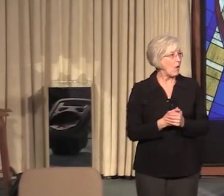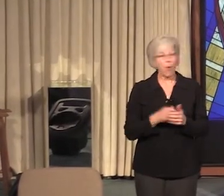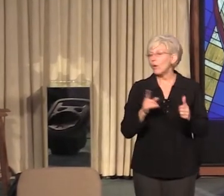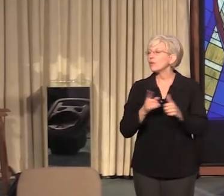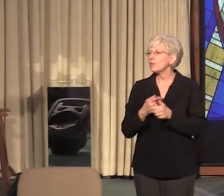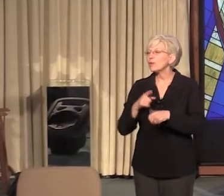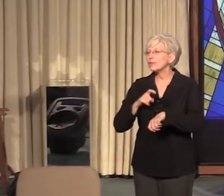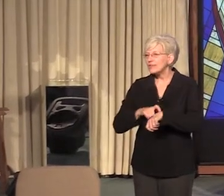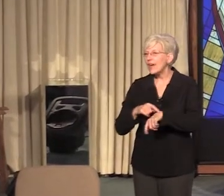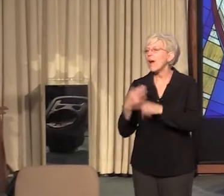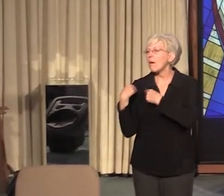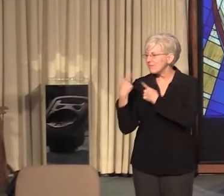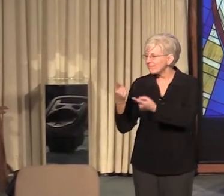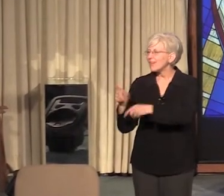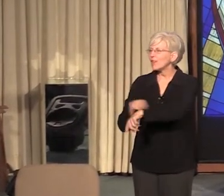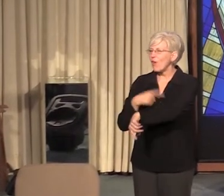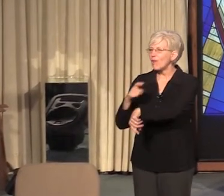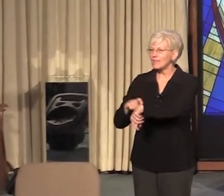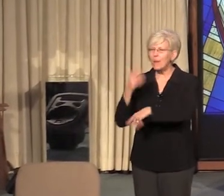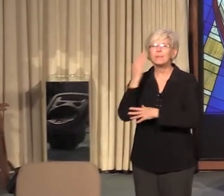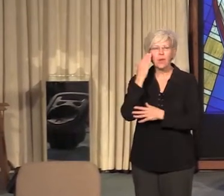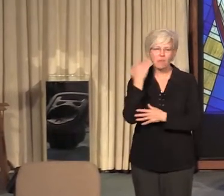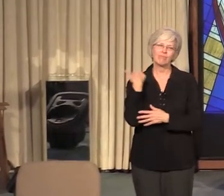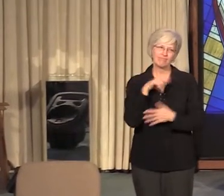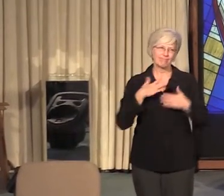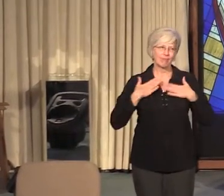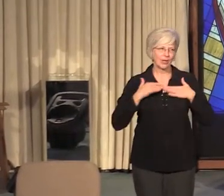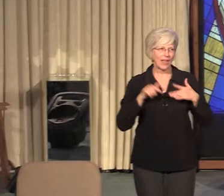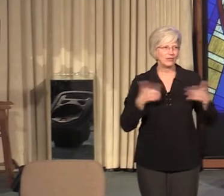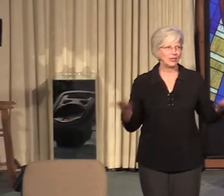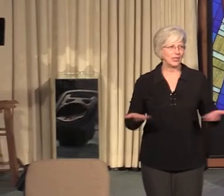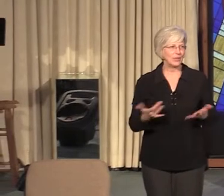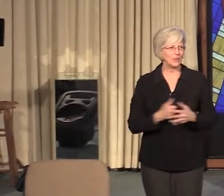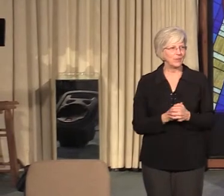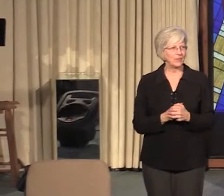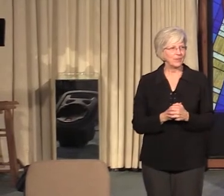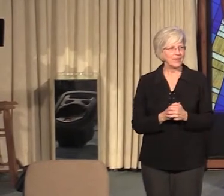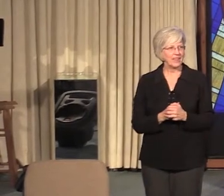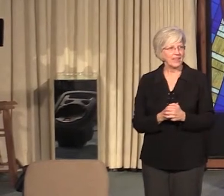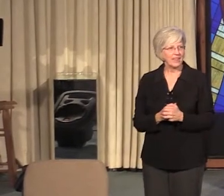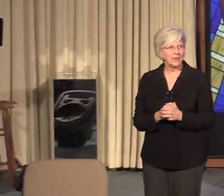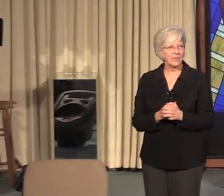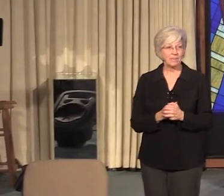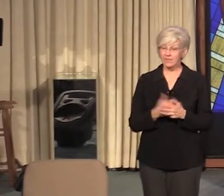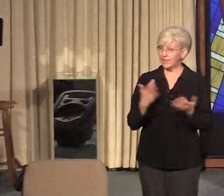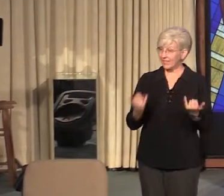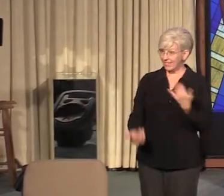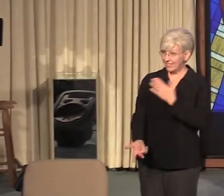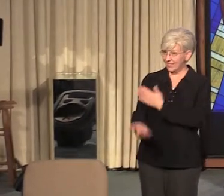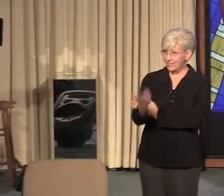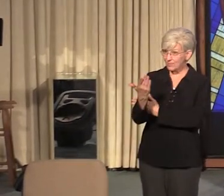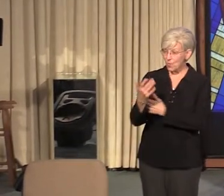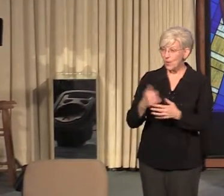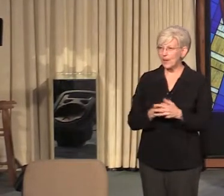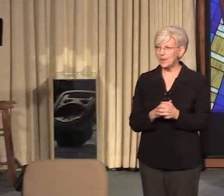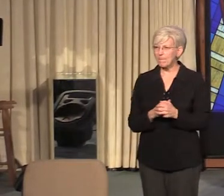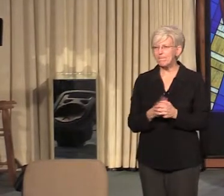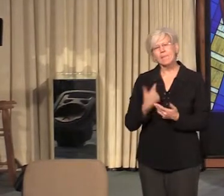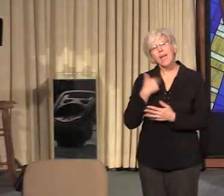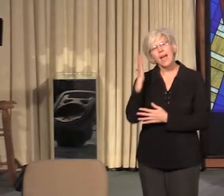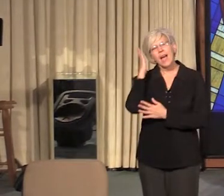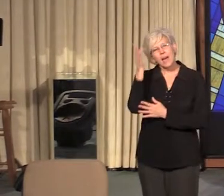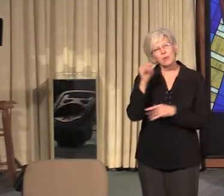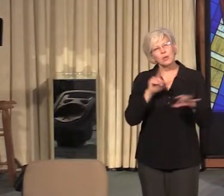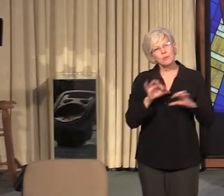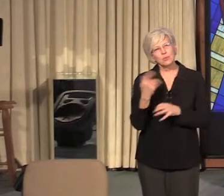time back in a long time, know that we are glad you are here. So this morning, I'm going to be doing